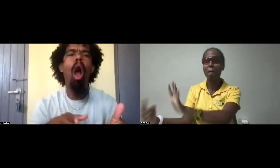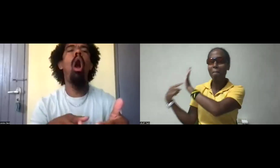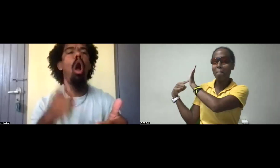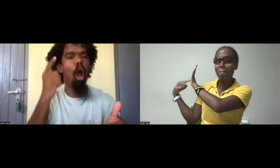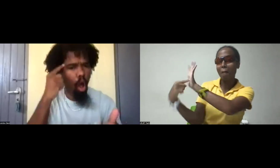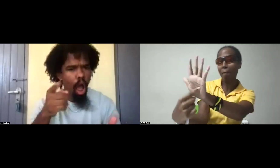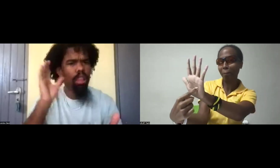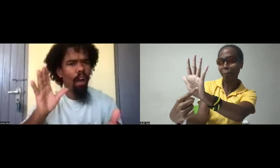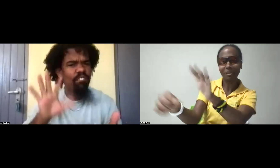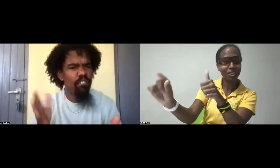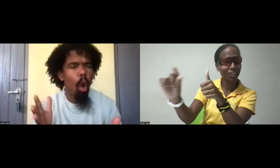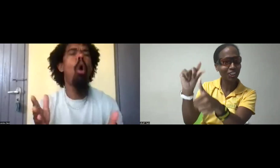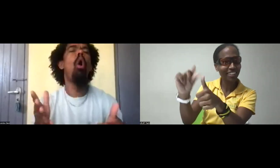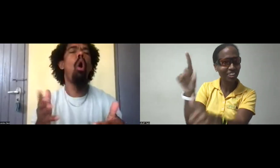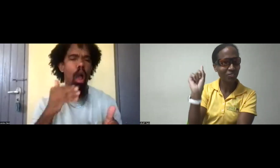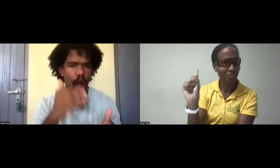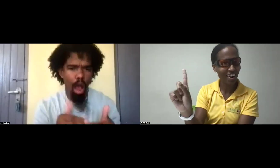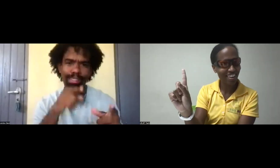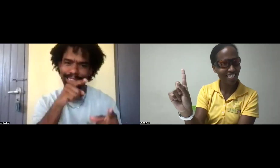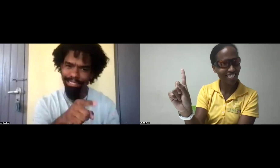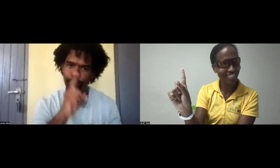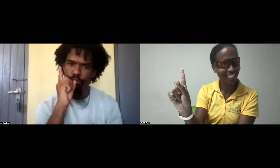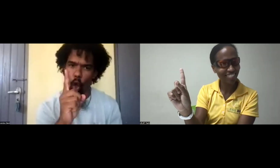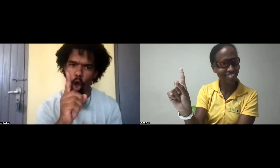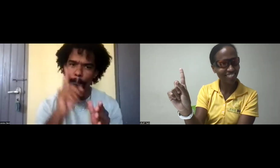explanation. And then we'll show Genesis 1.